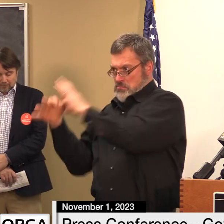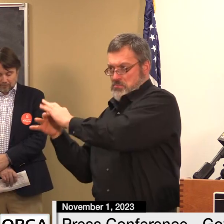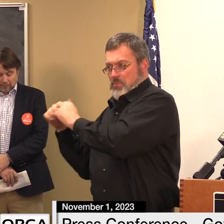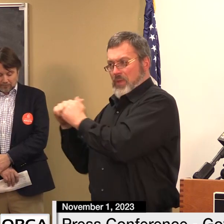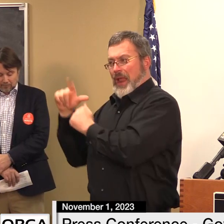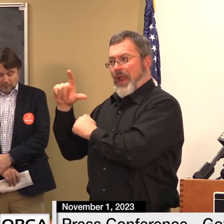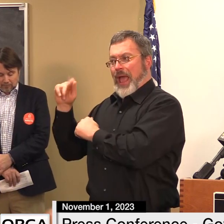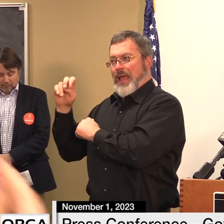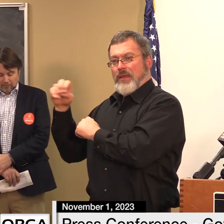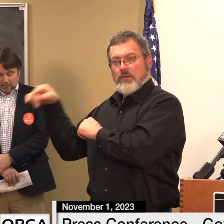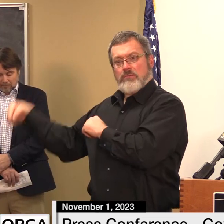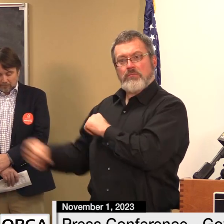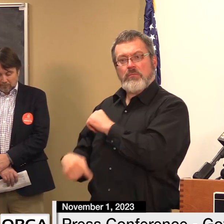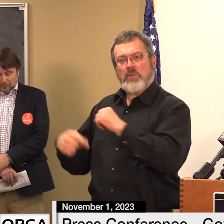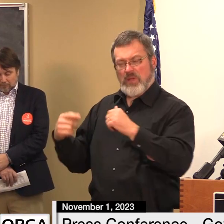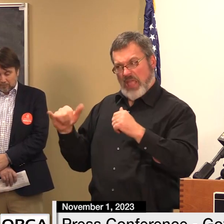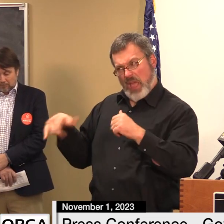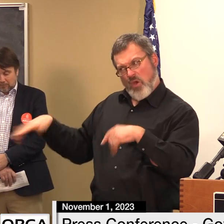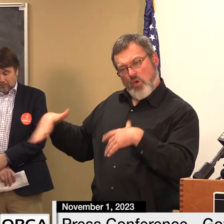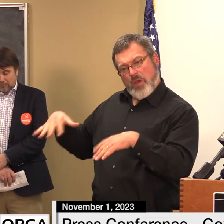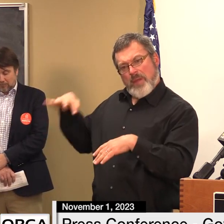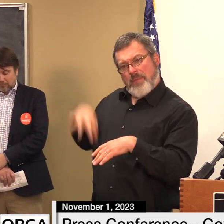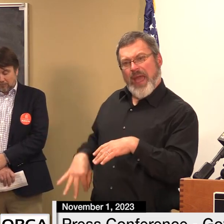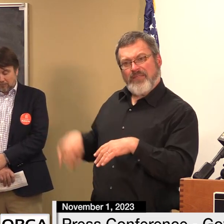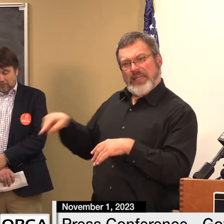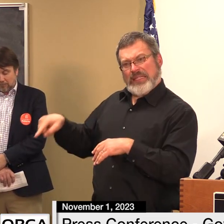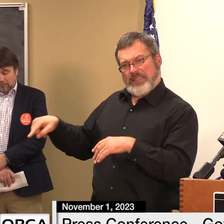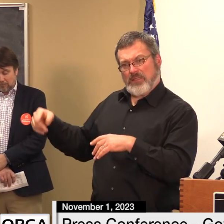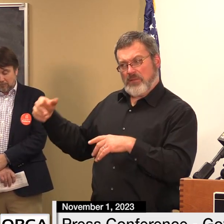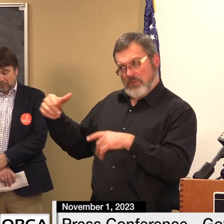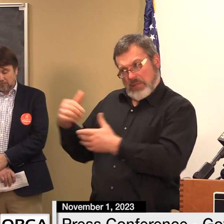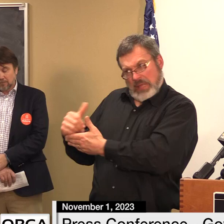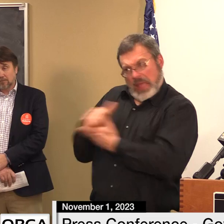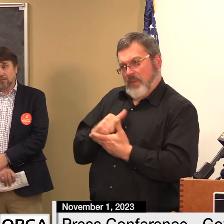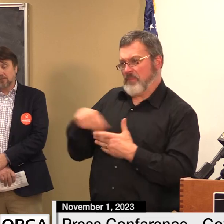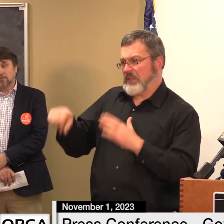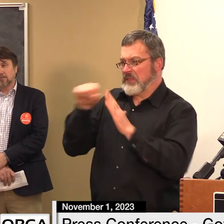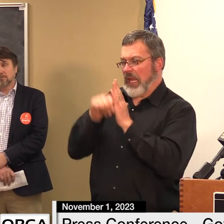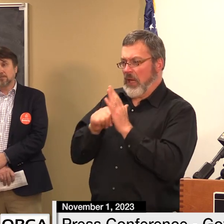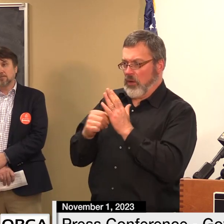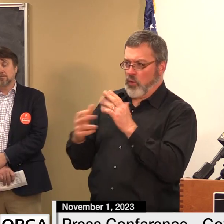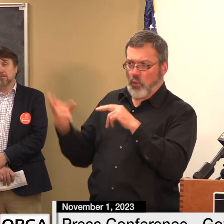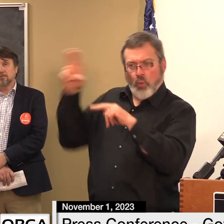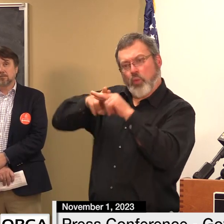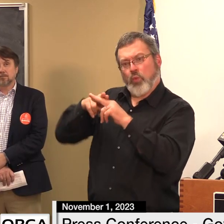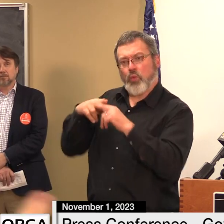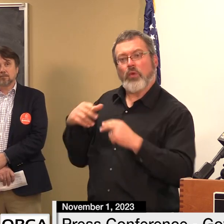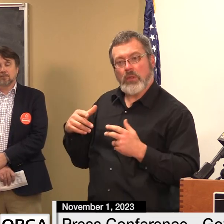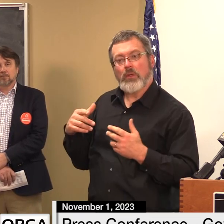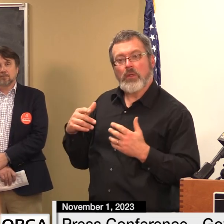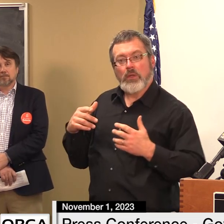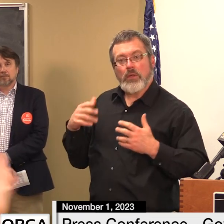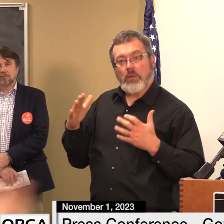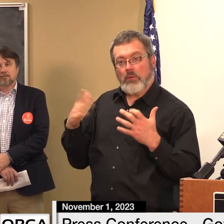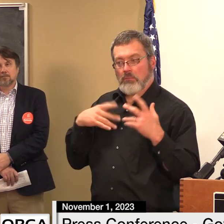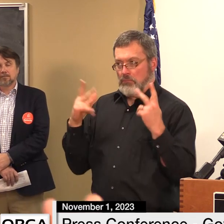that would be more beneficial, financially beneficial to Vermont, and that's all permitted, ready to go.